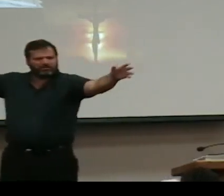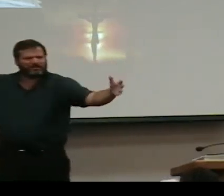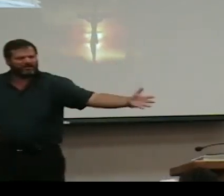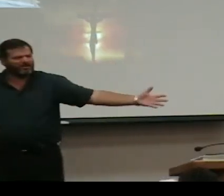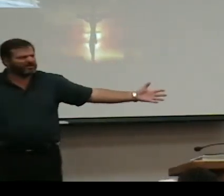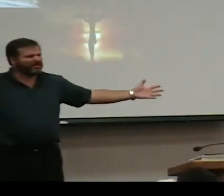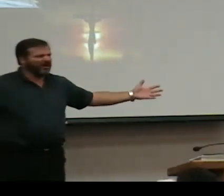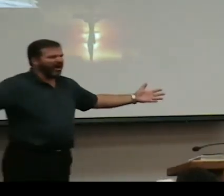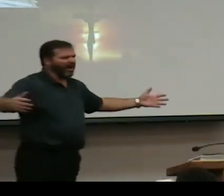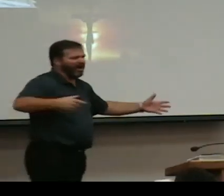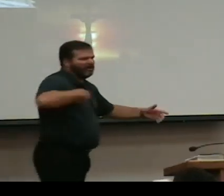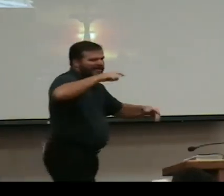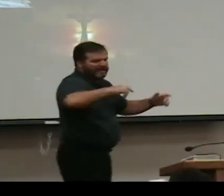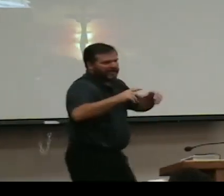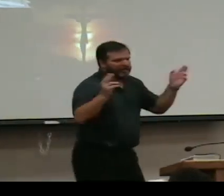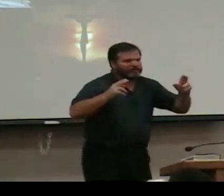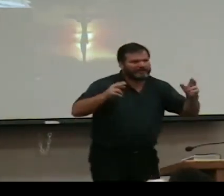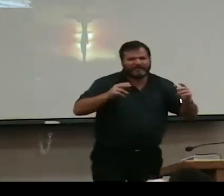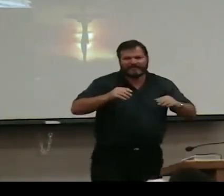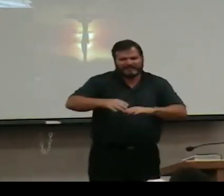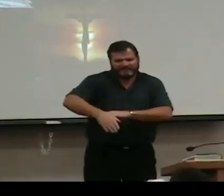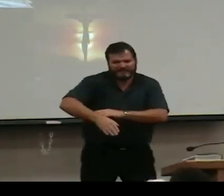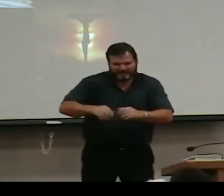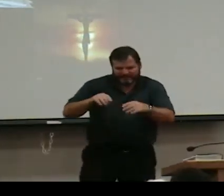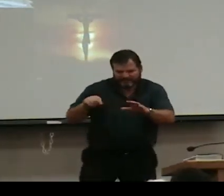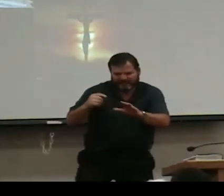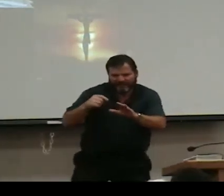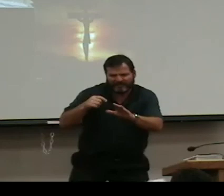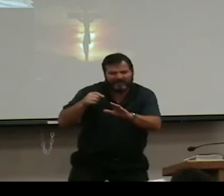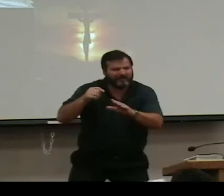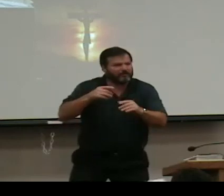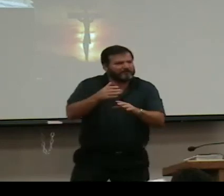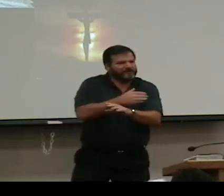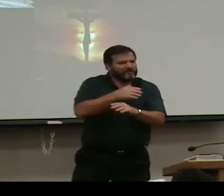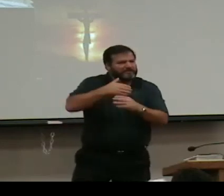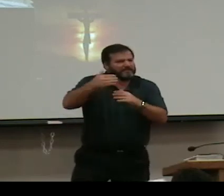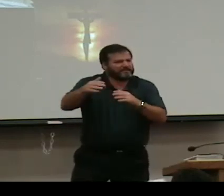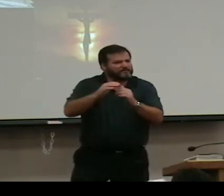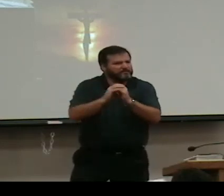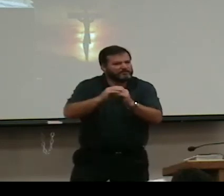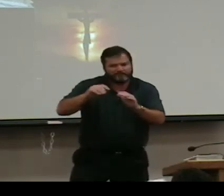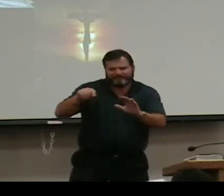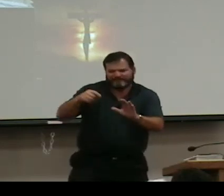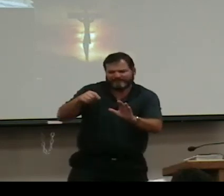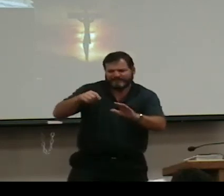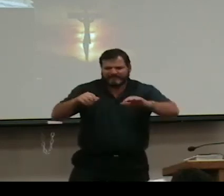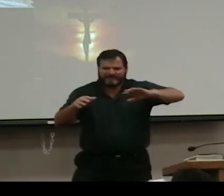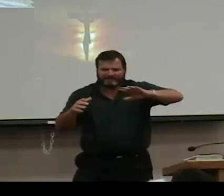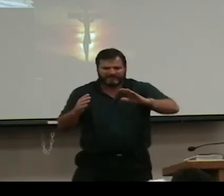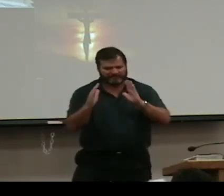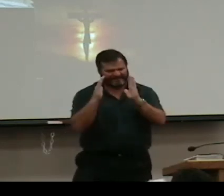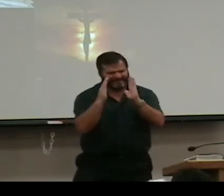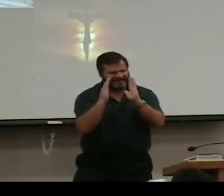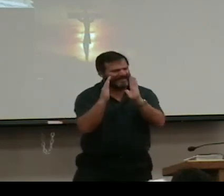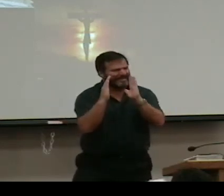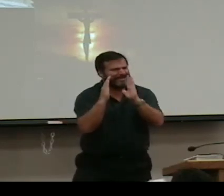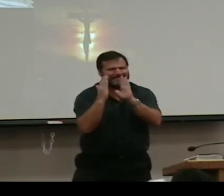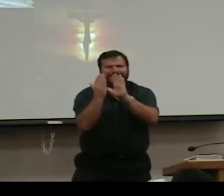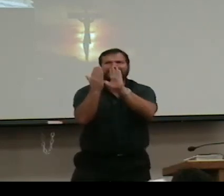The veil, though, was spread. The priest had to hurry and sew it all up so they can continue their